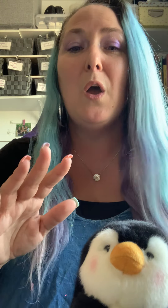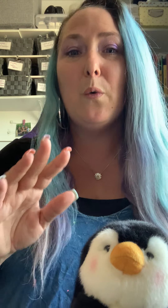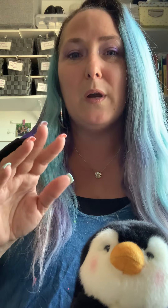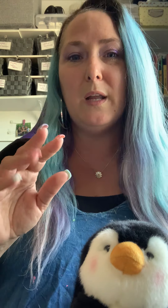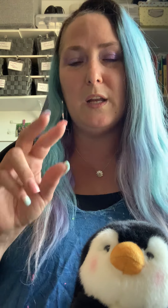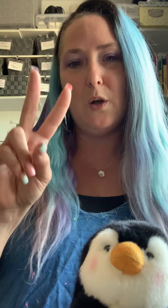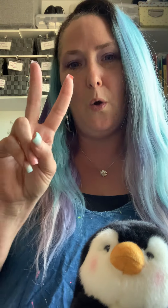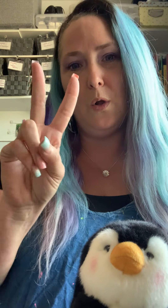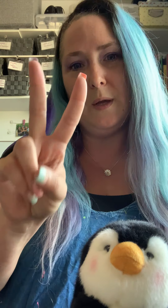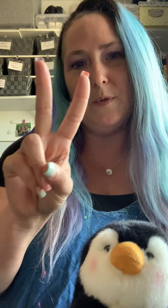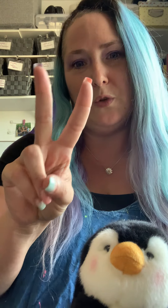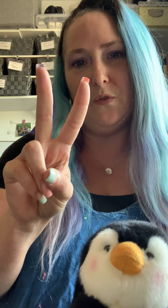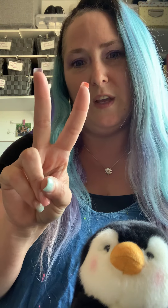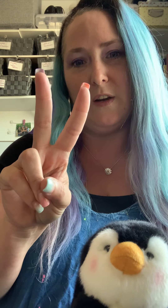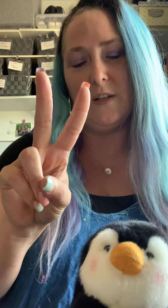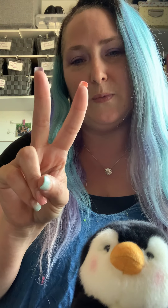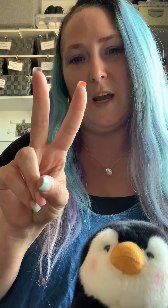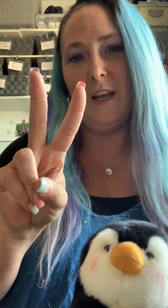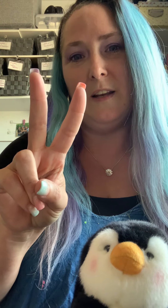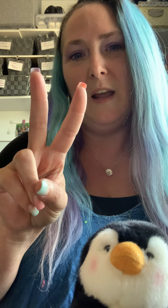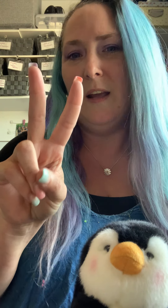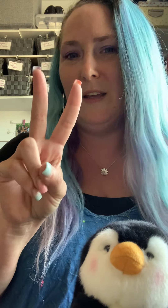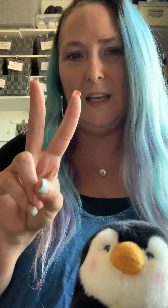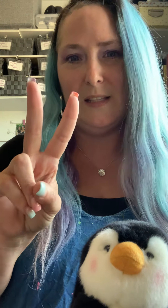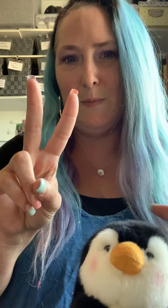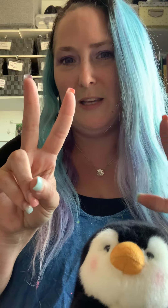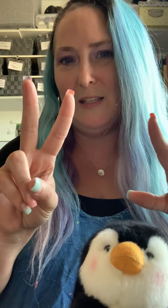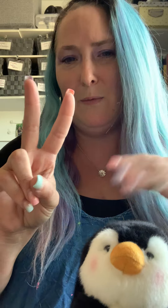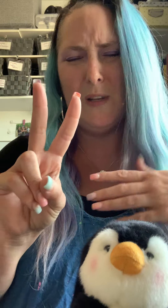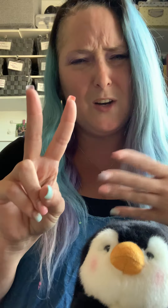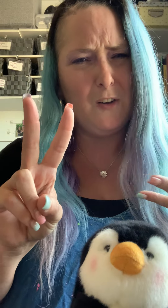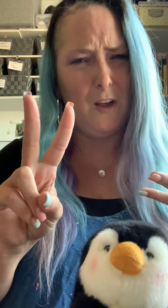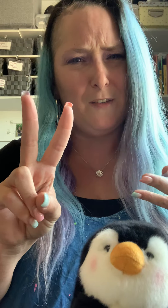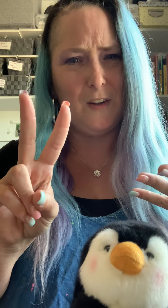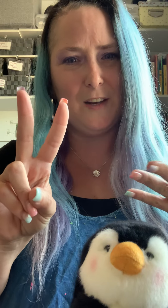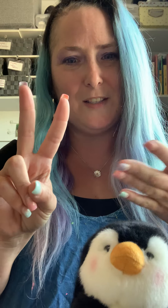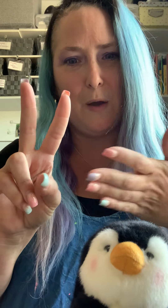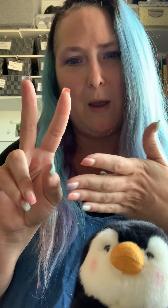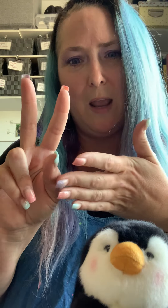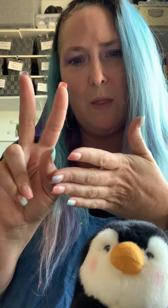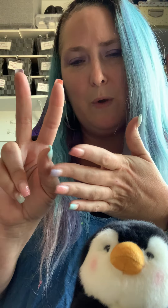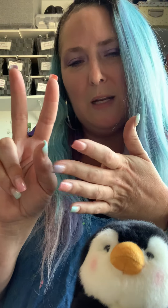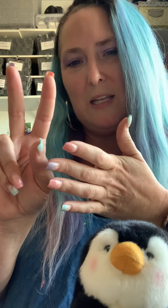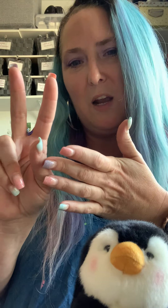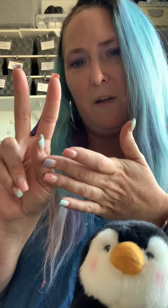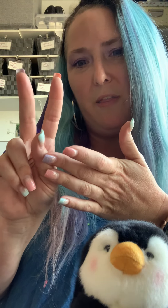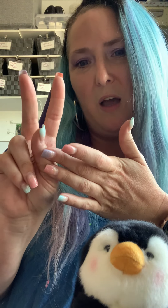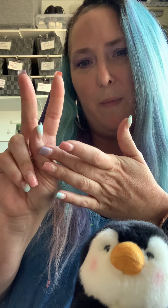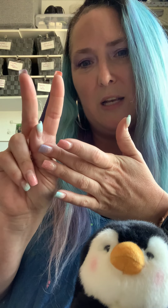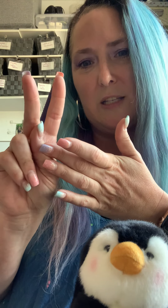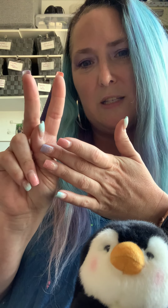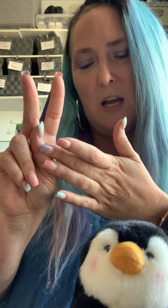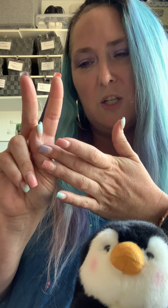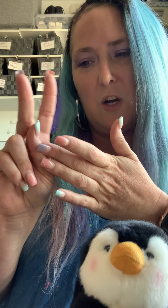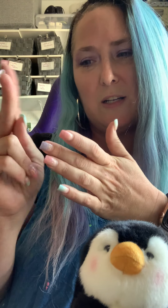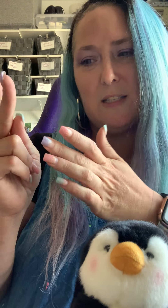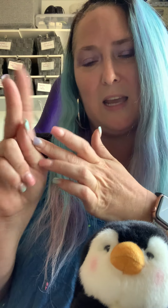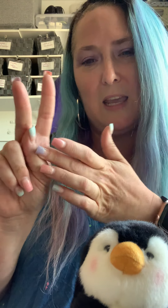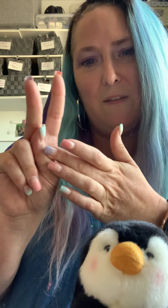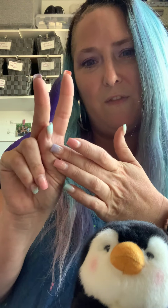we're gonna hold up two fingers, right? Easy peasy. We start a lot of our letters that way. And then we're gonna take our thumb and just touch our second